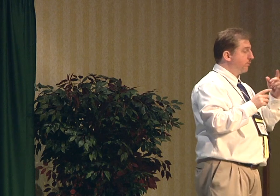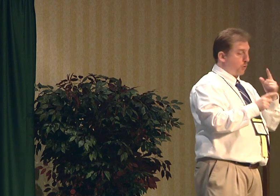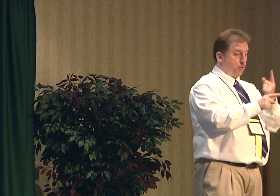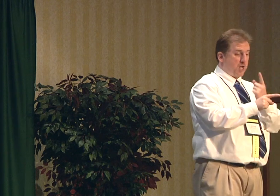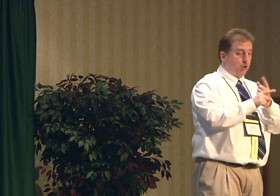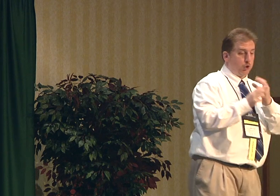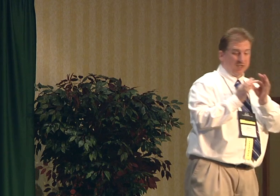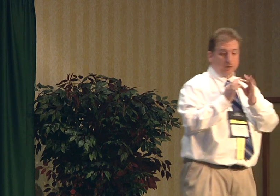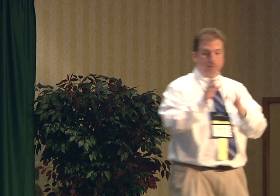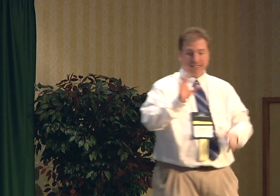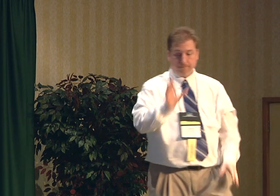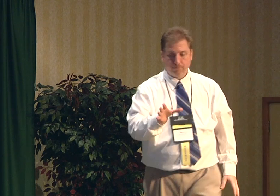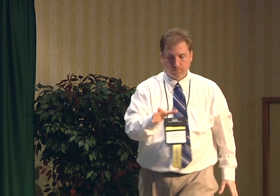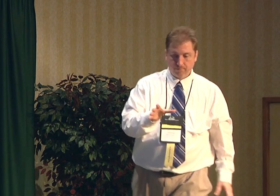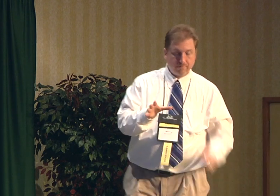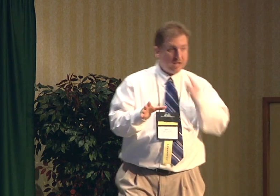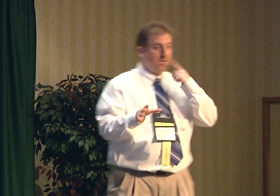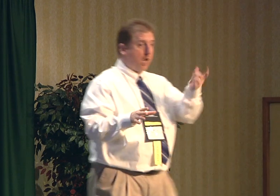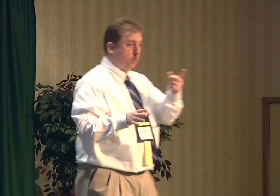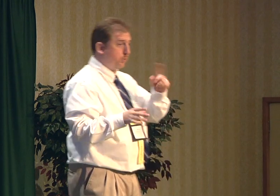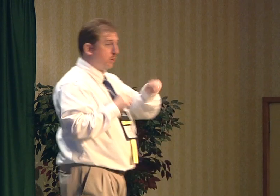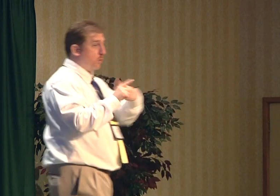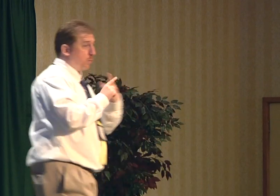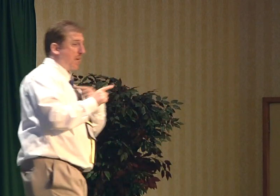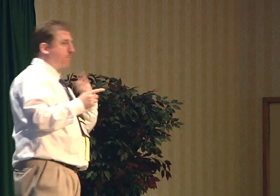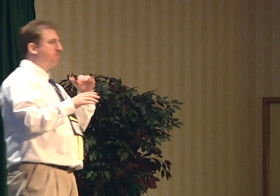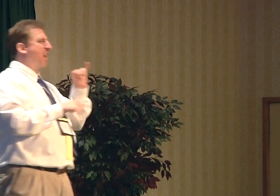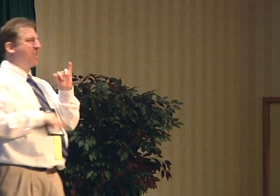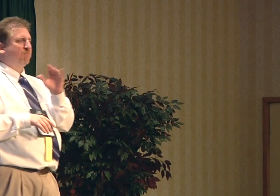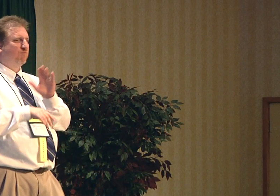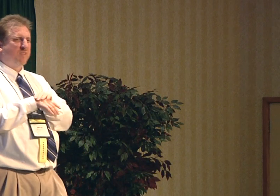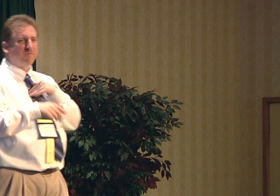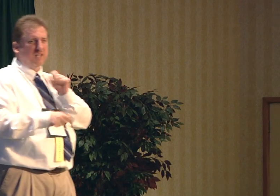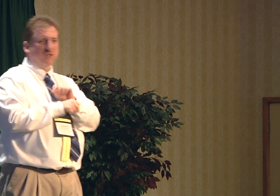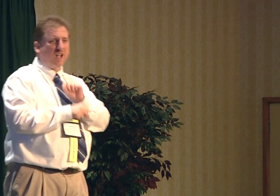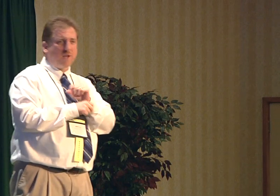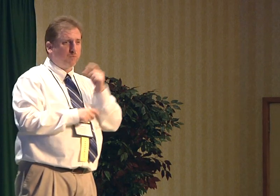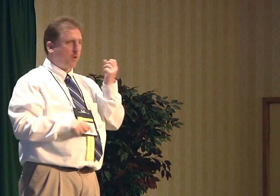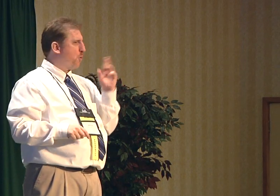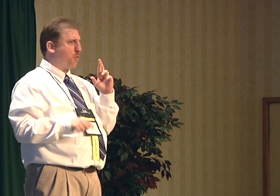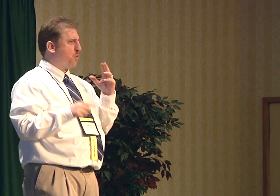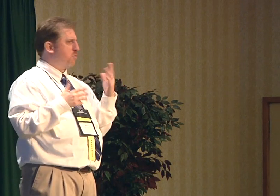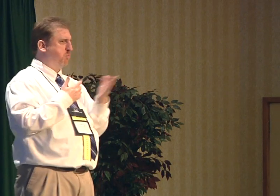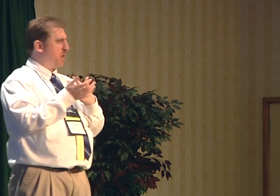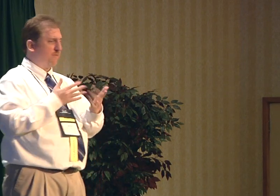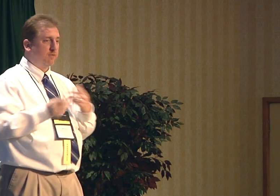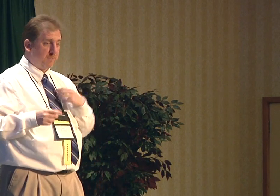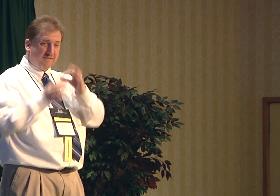important because with regular interpreting, and I'll tell you, like on my job or